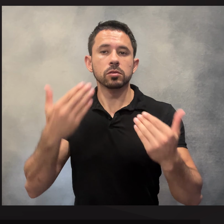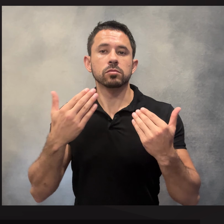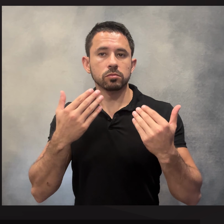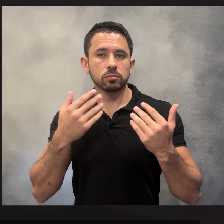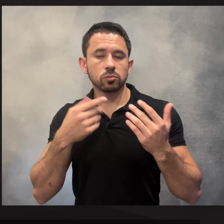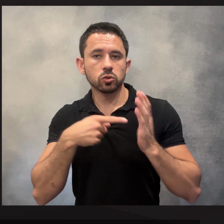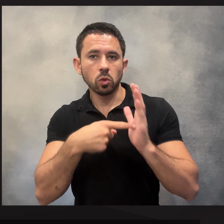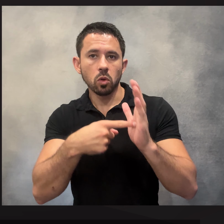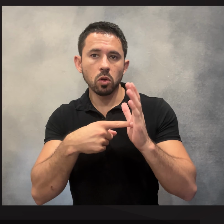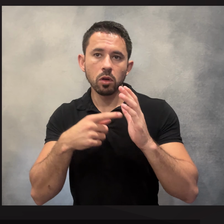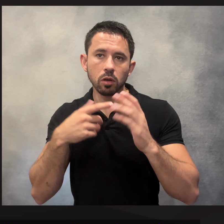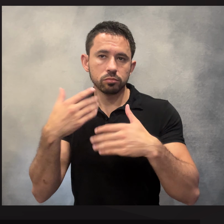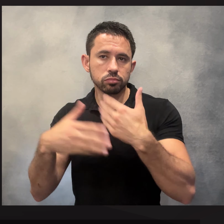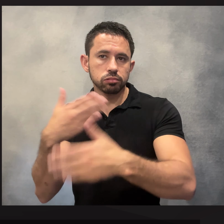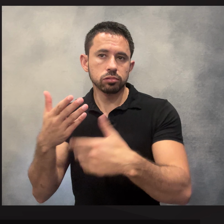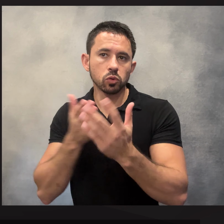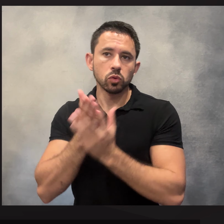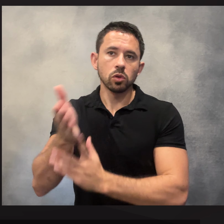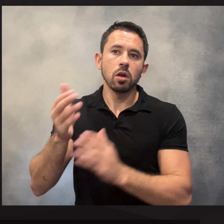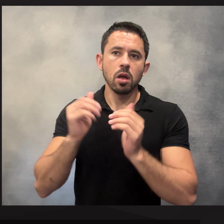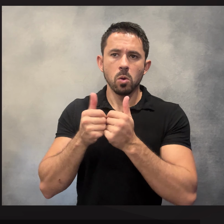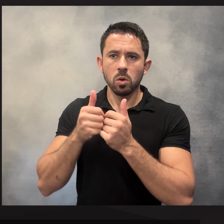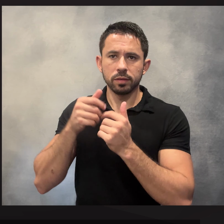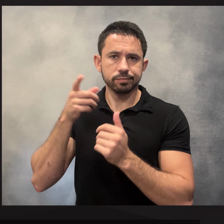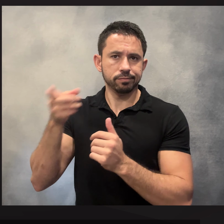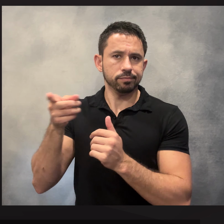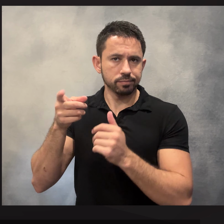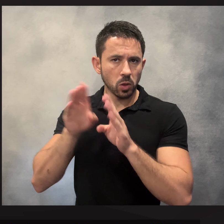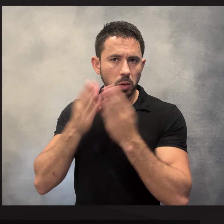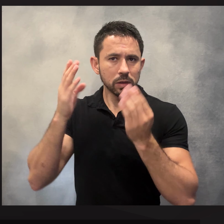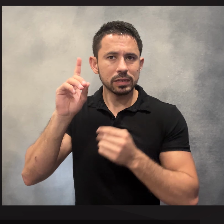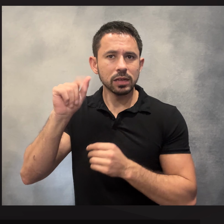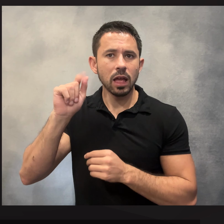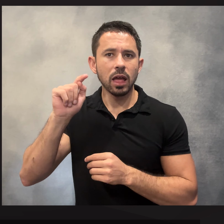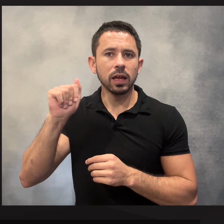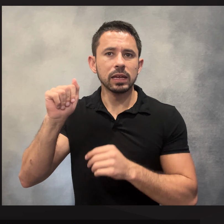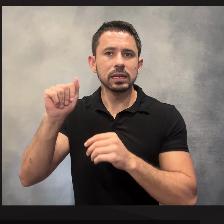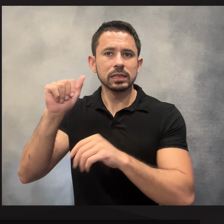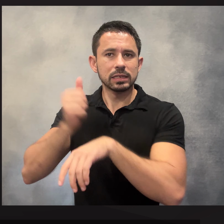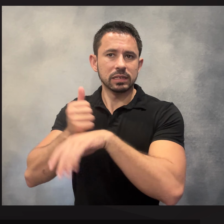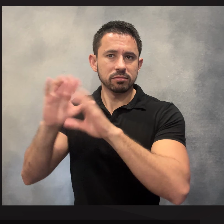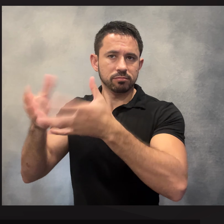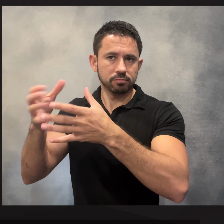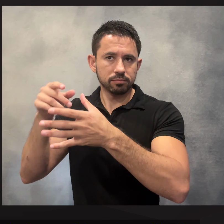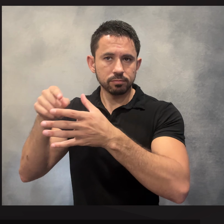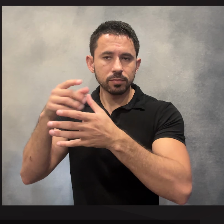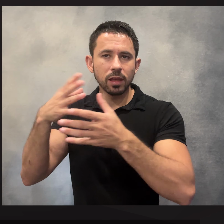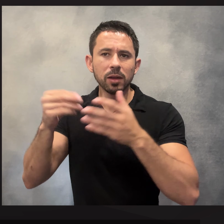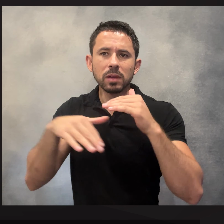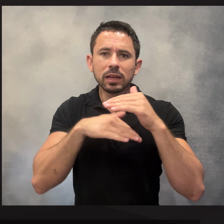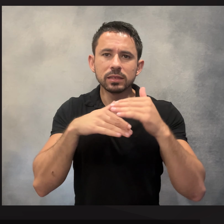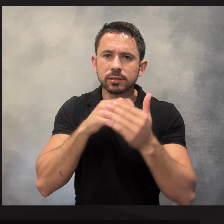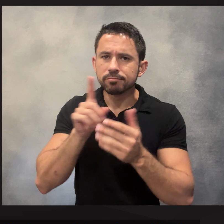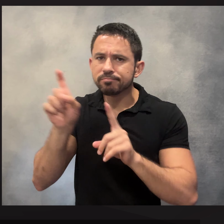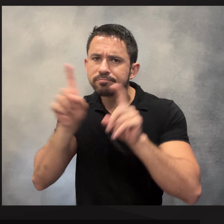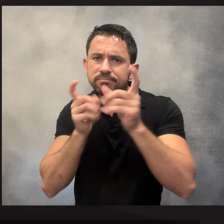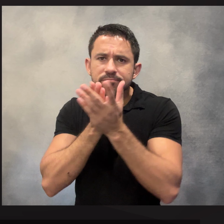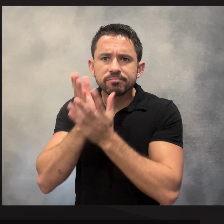Now I'll walk you through how to find open data sets and basic navigation through the New York City Open Data